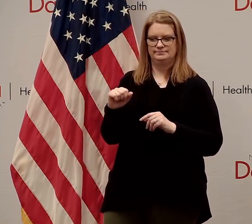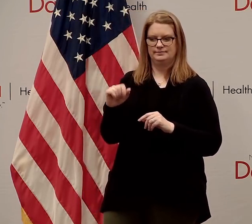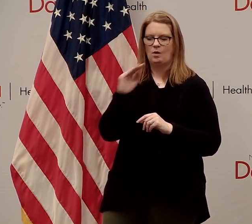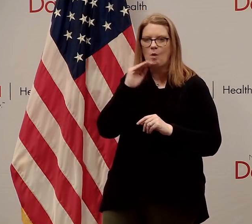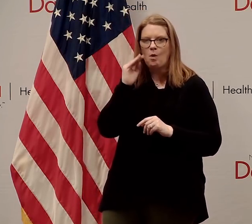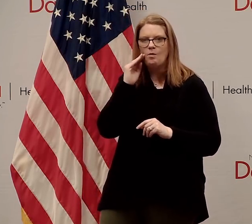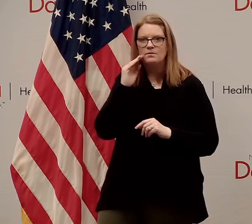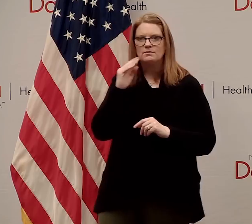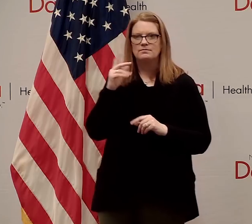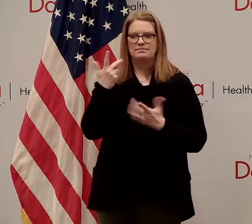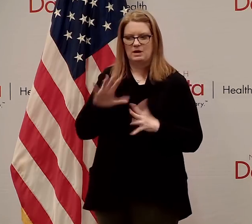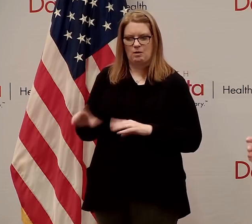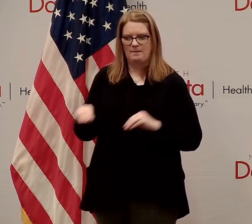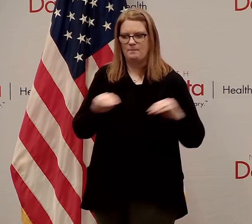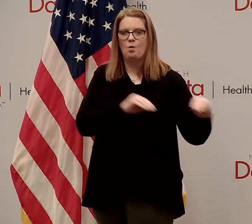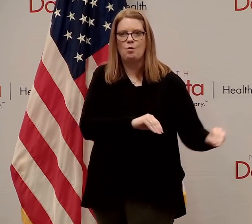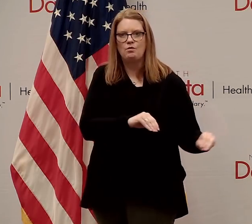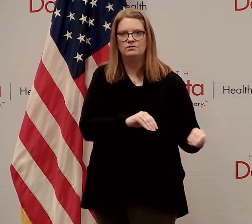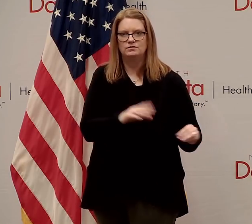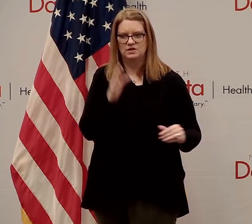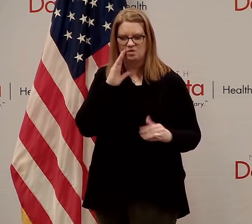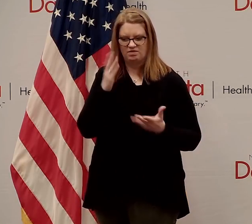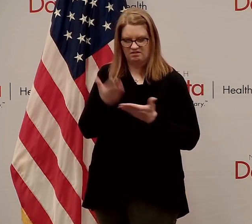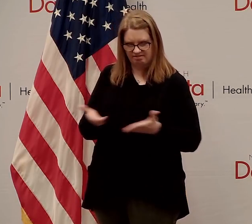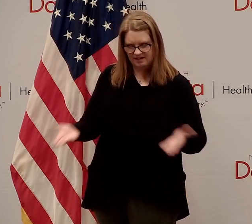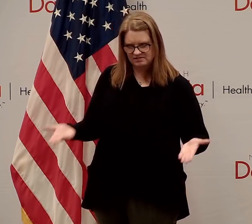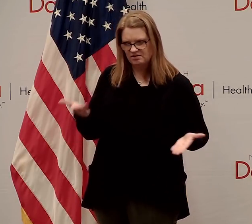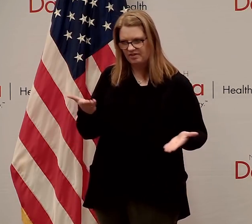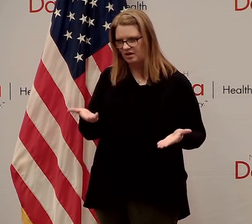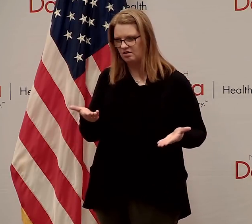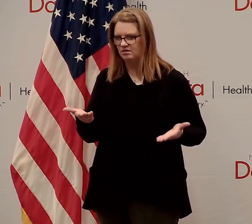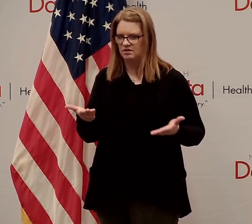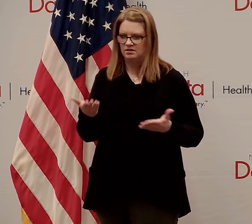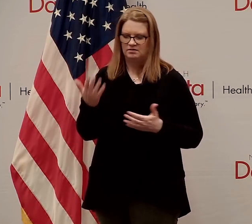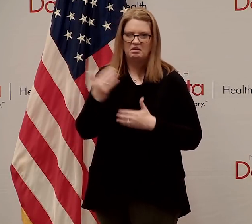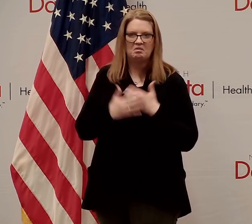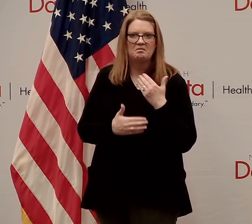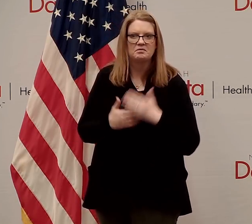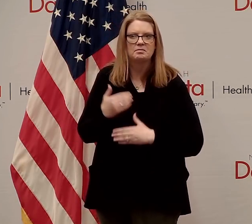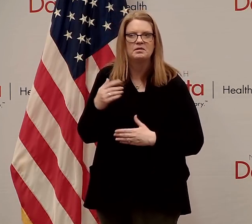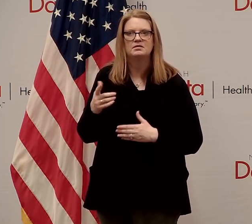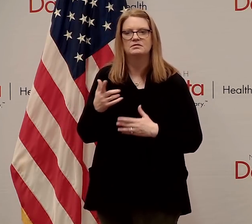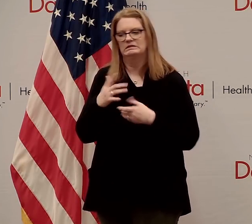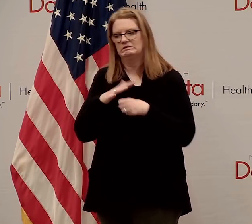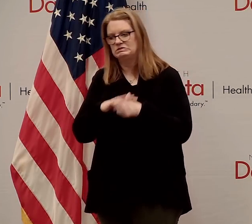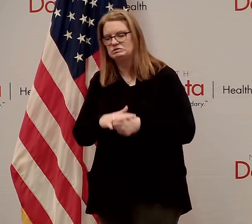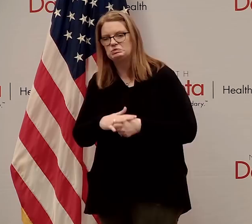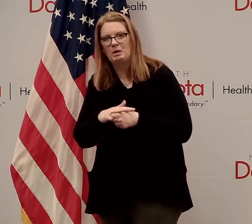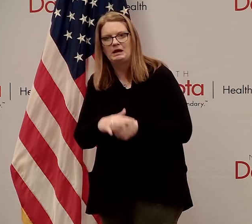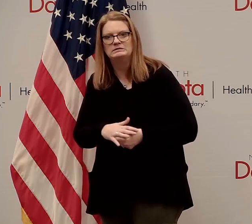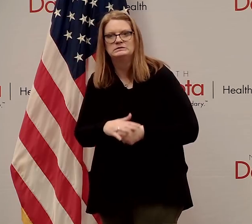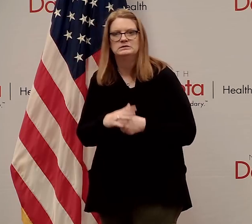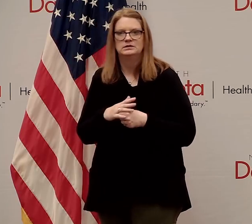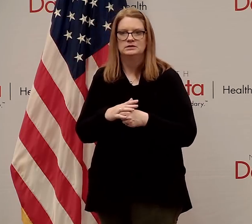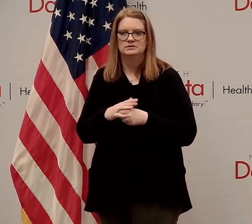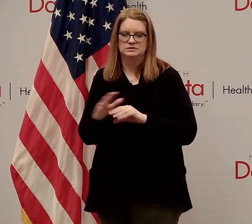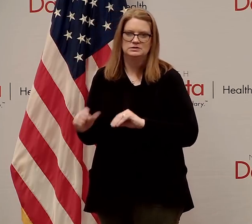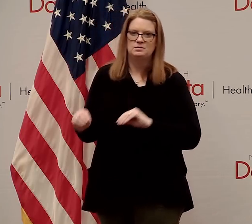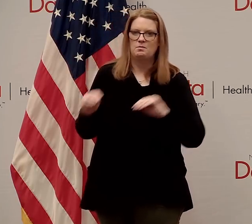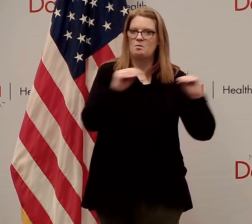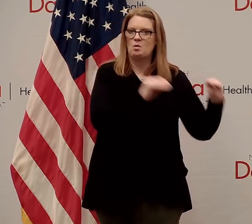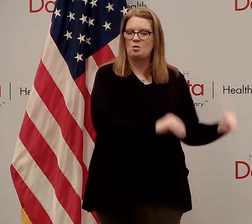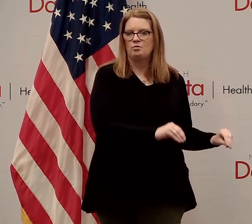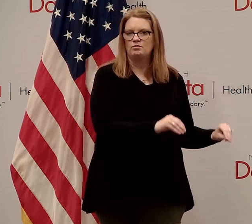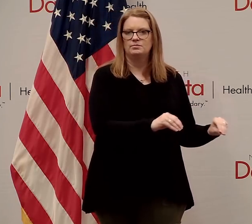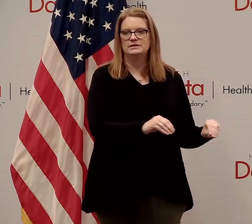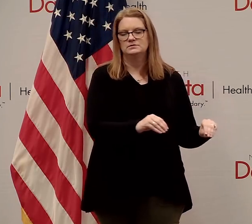move. They're with their stuff, they're within their comfort zone, and it's a lot of stress. It adds stress to people to move, but